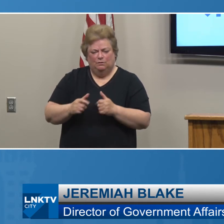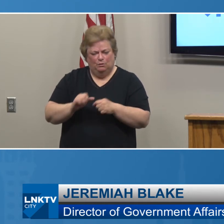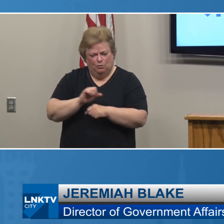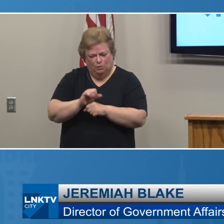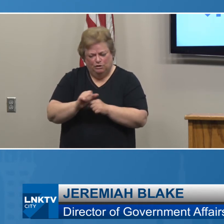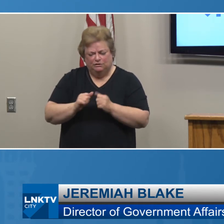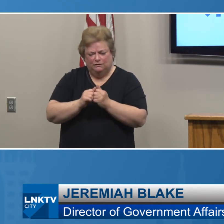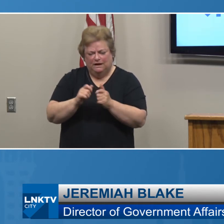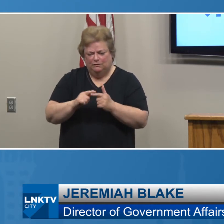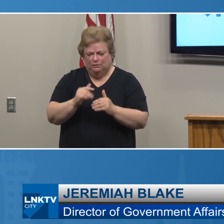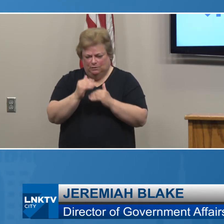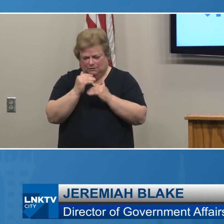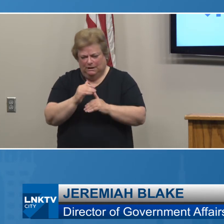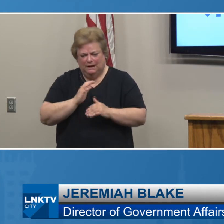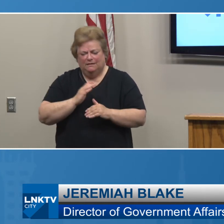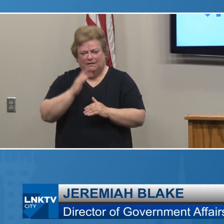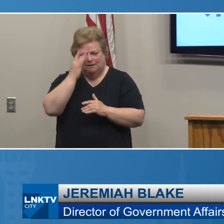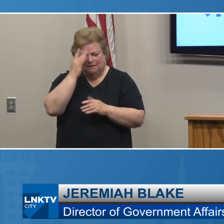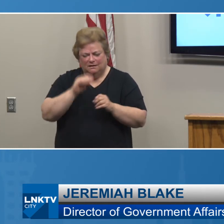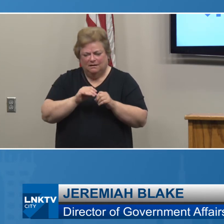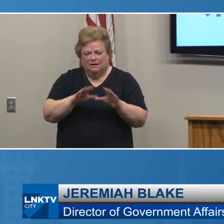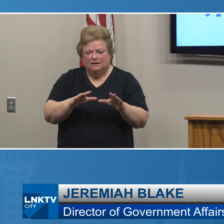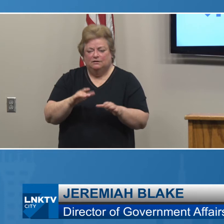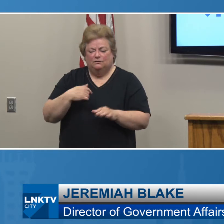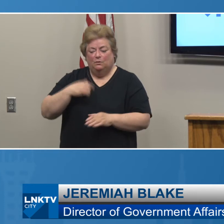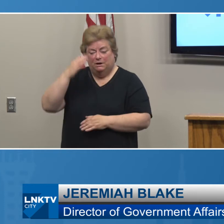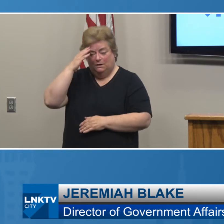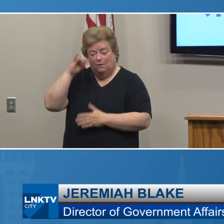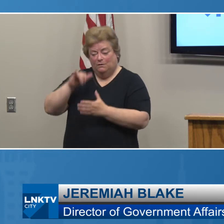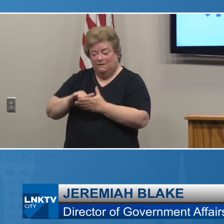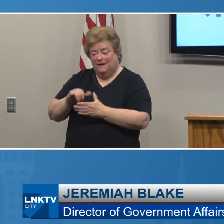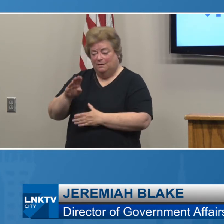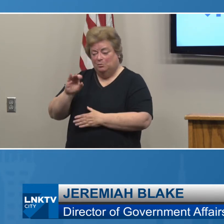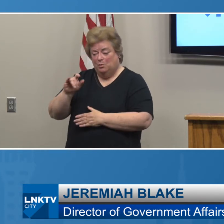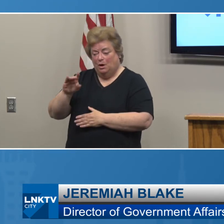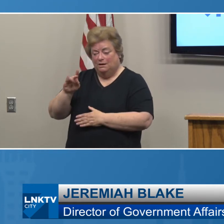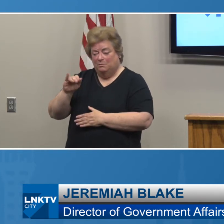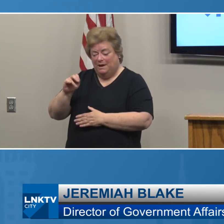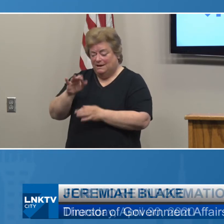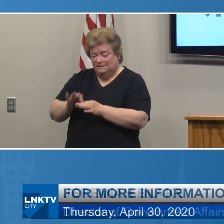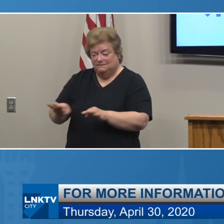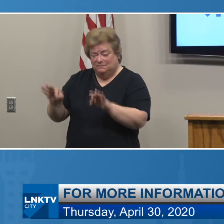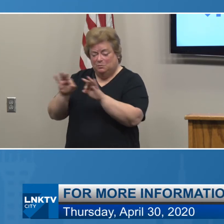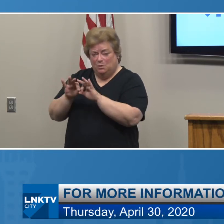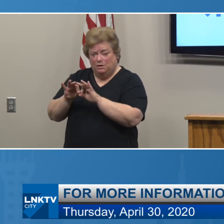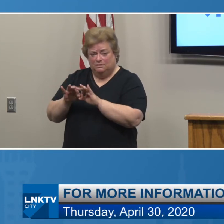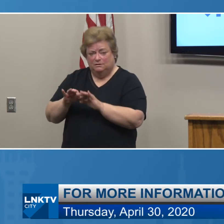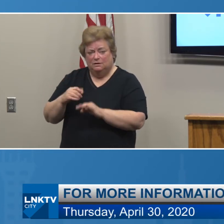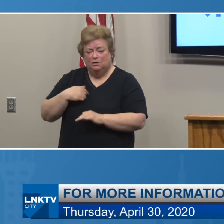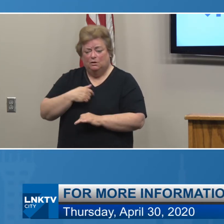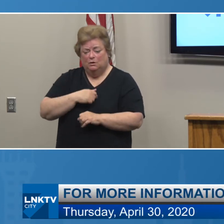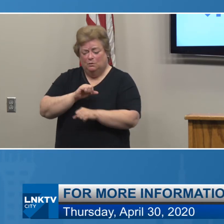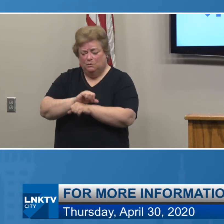all know that broadband internet access has become more important than ever. Myself, I've transitioned to